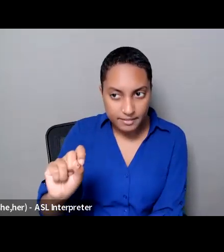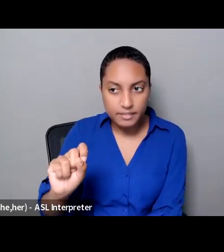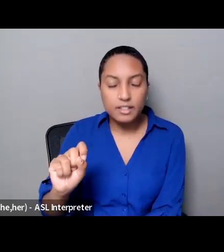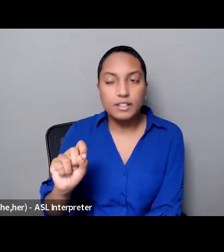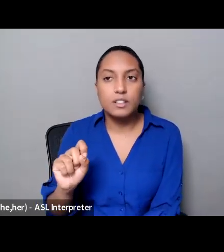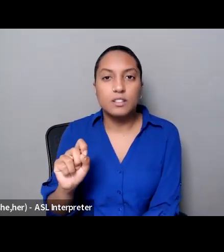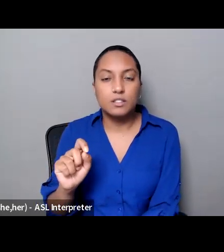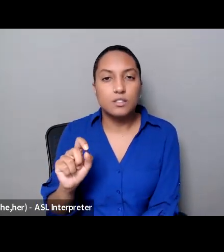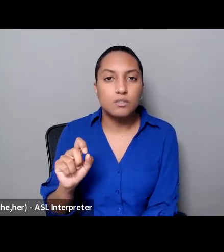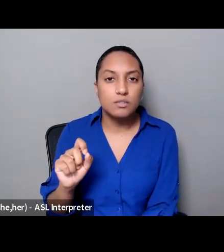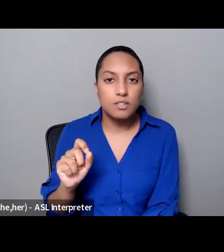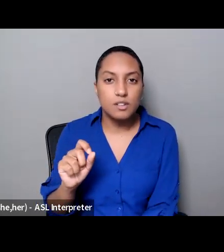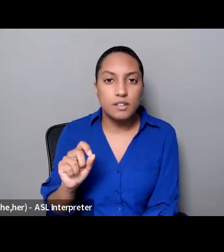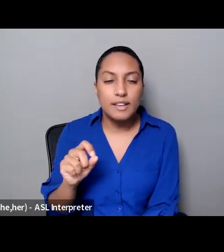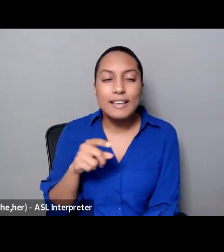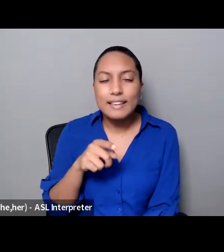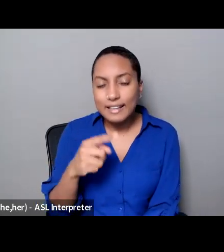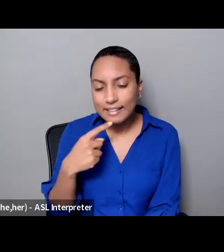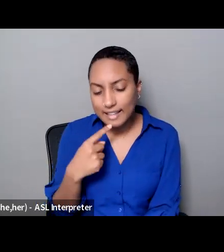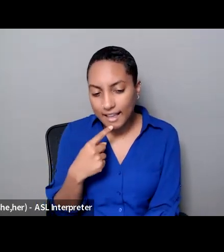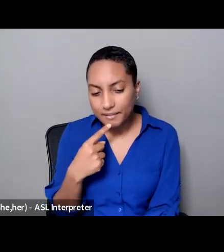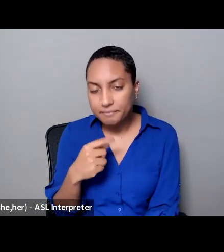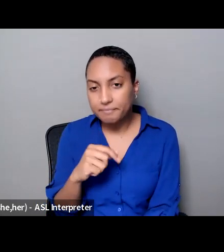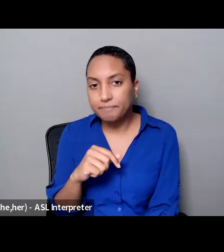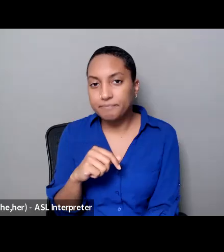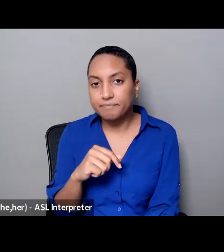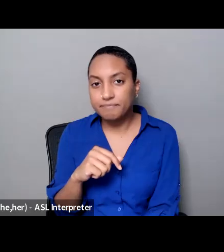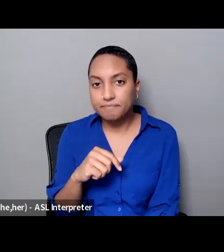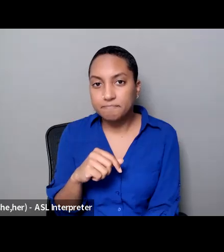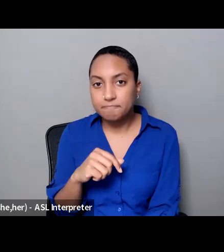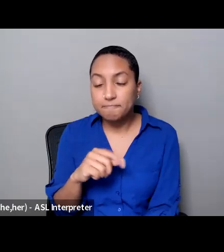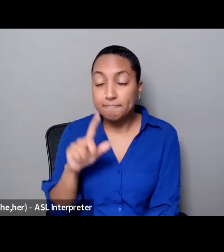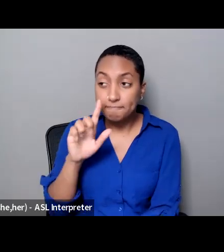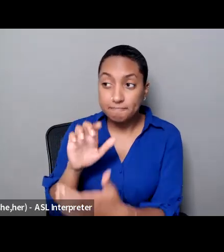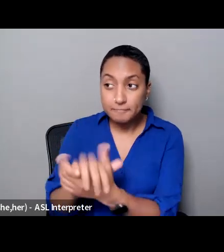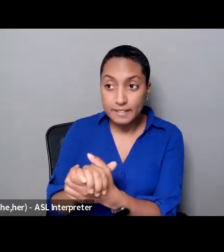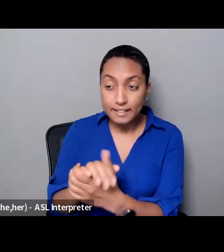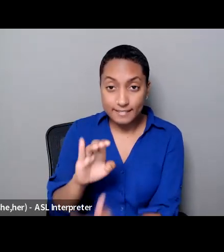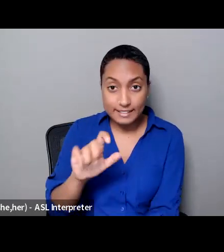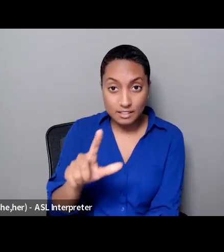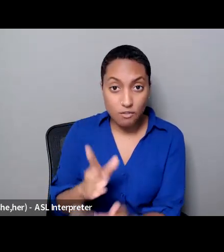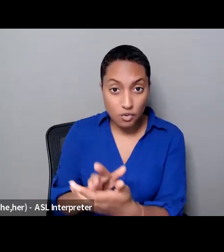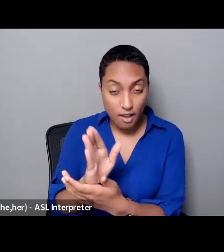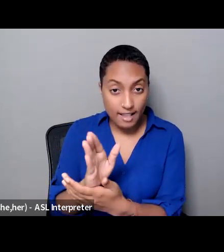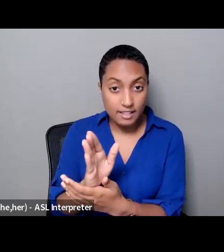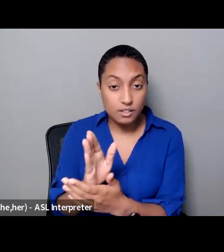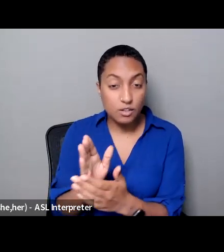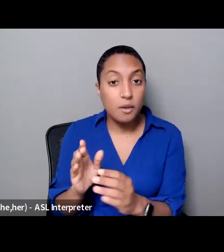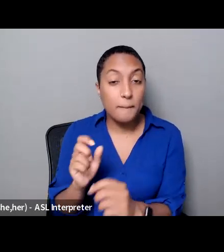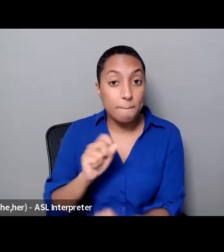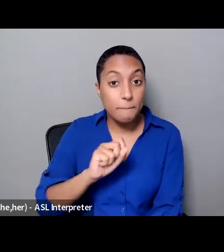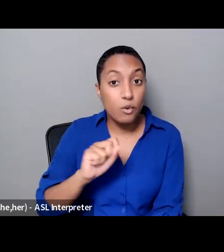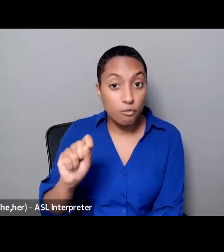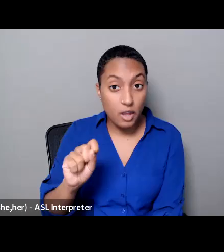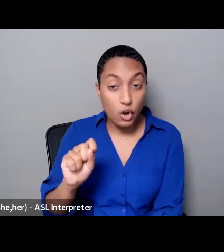He said that he believed that the civil rights movement was able to start getting traction when